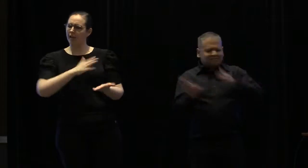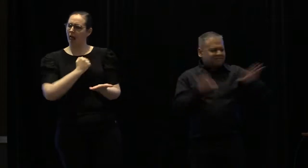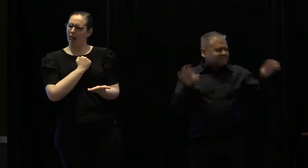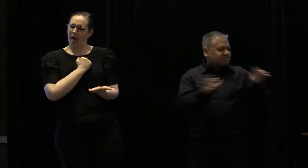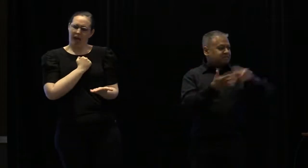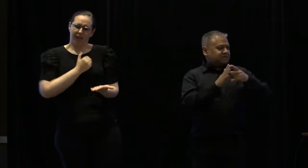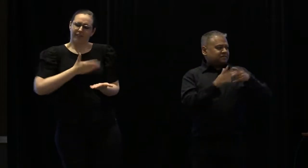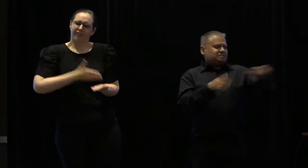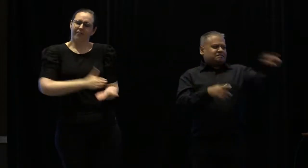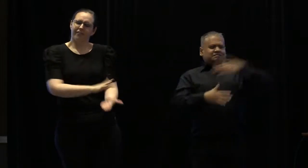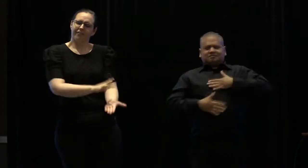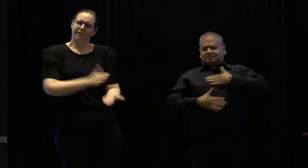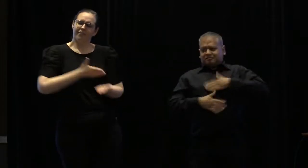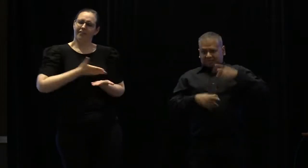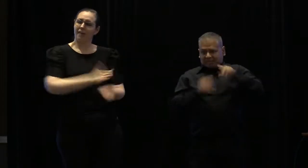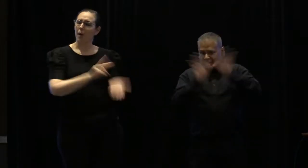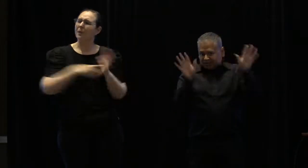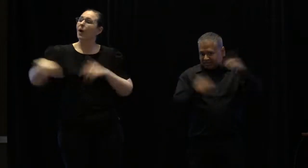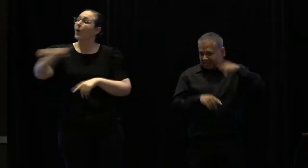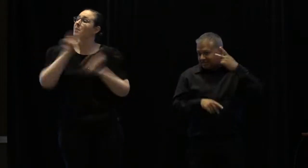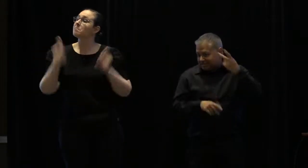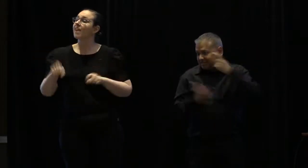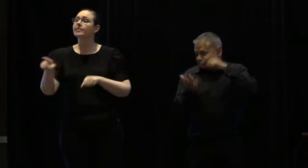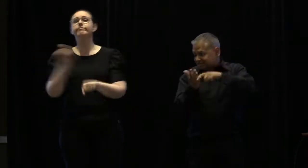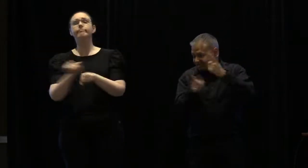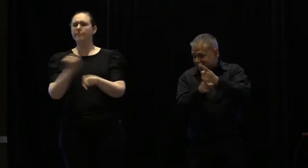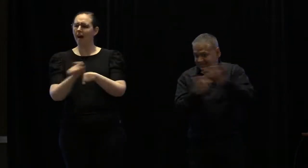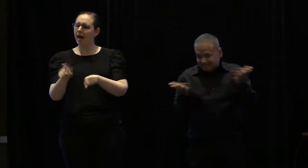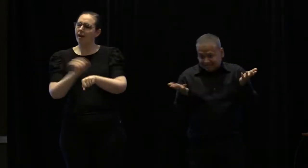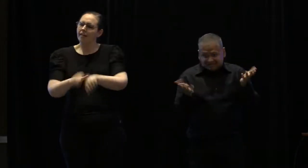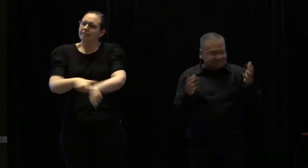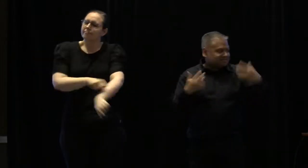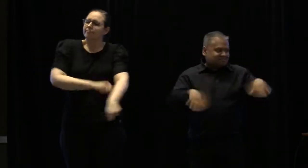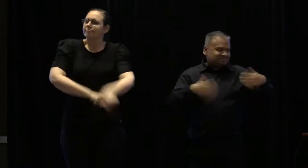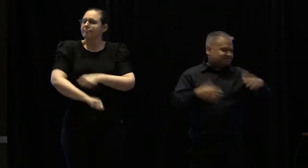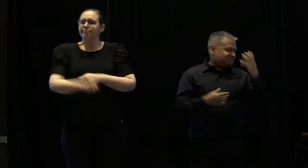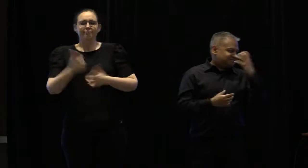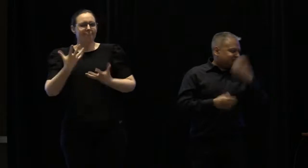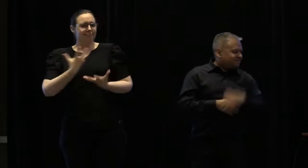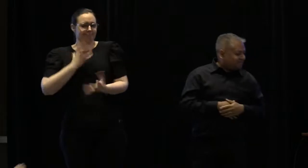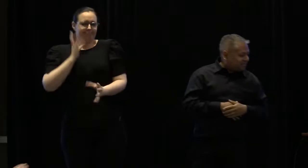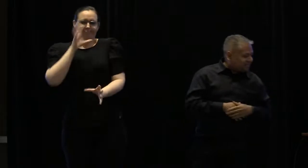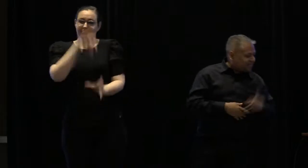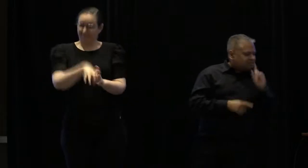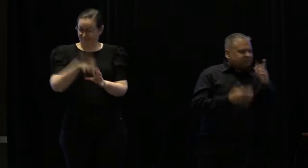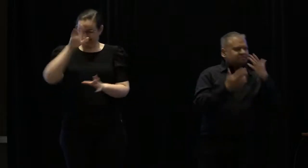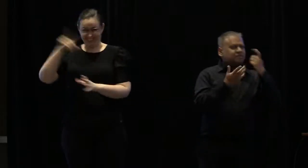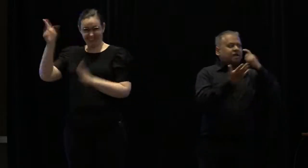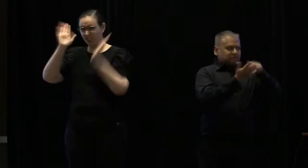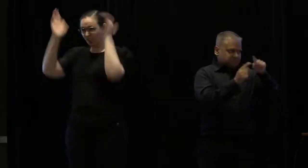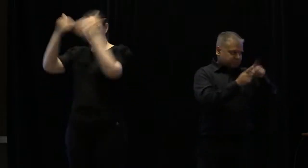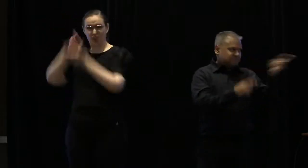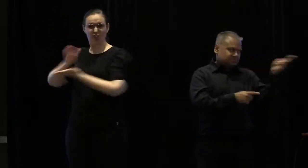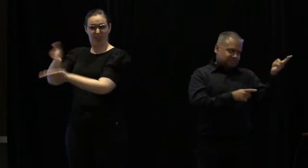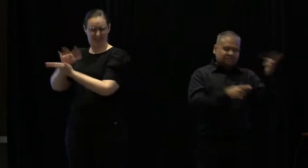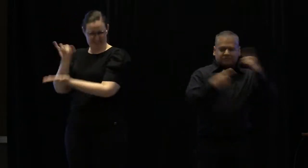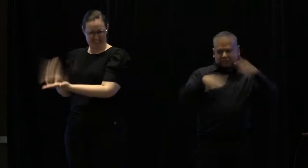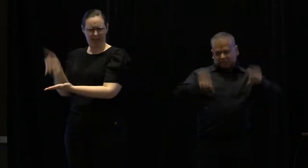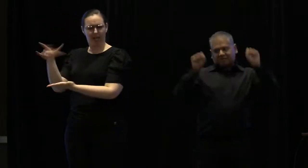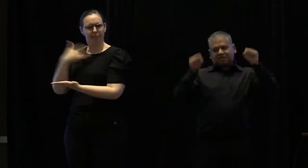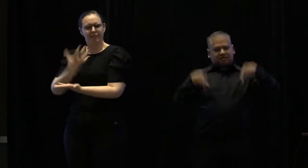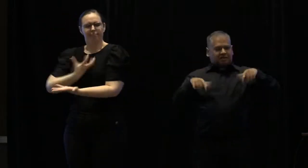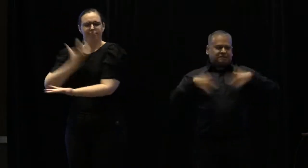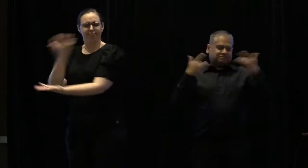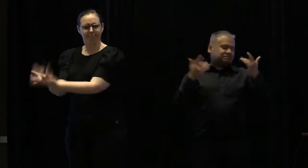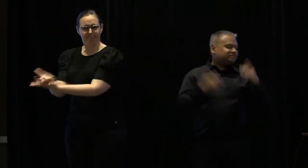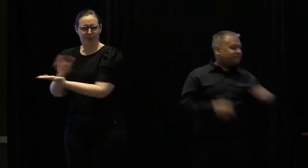love, it makes a difference in the flavor. And I think this was a labor of love. You can see and recognize that just in the planning of the event today.